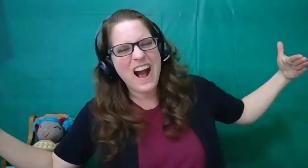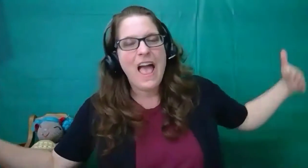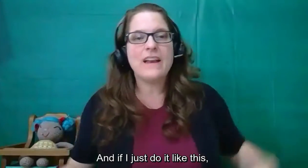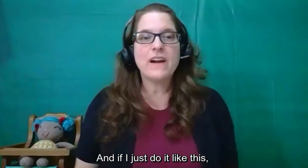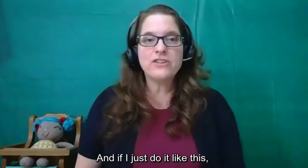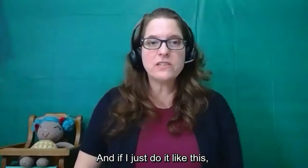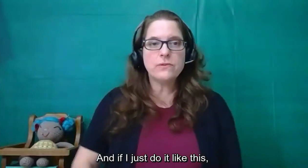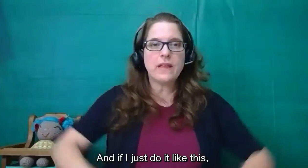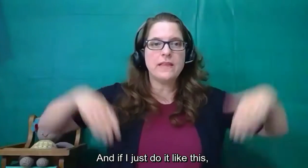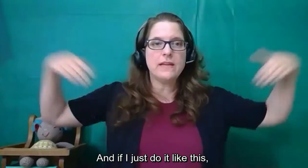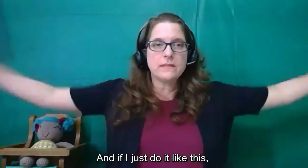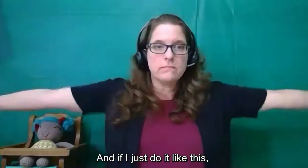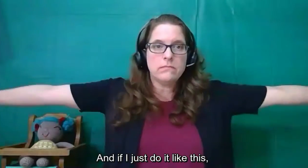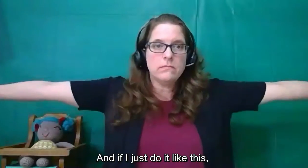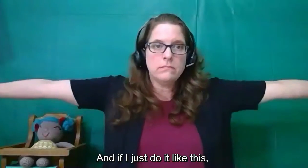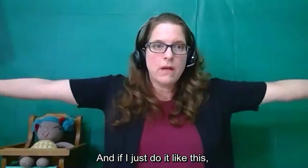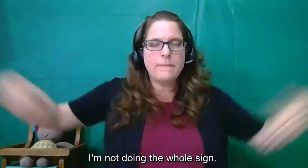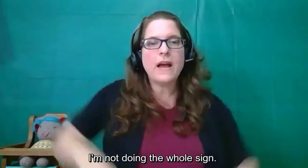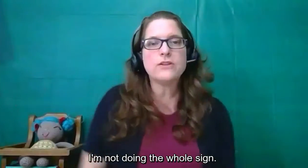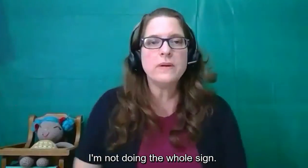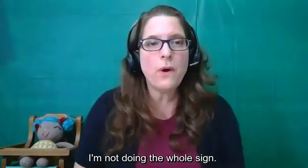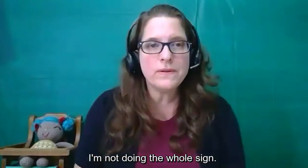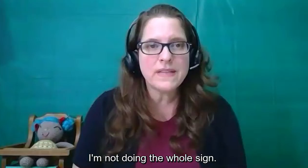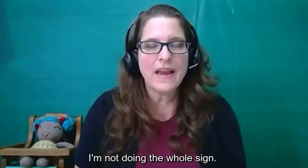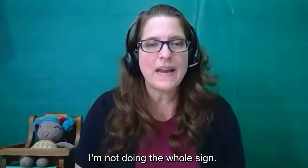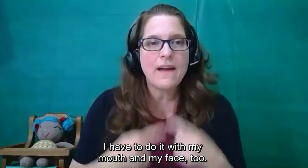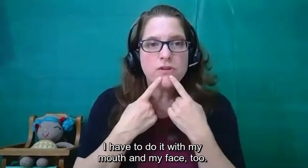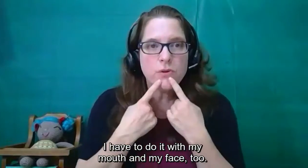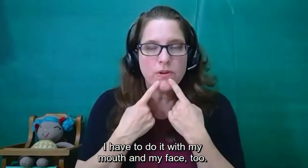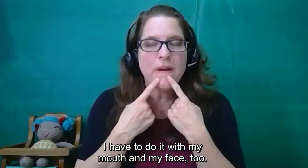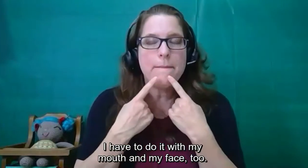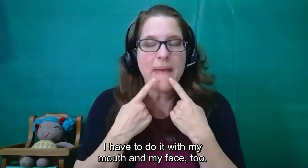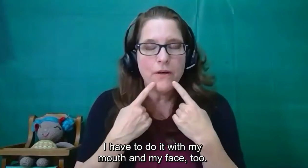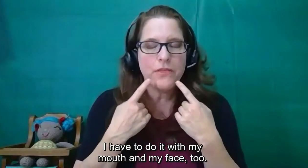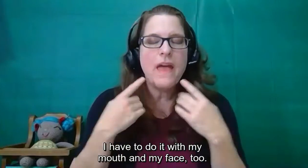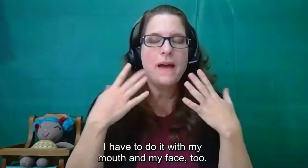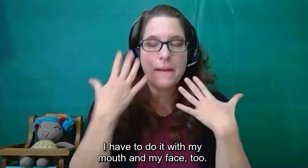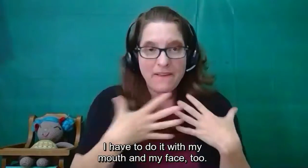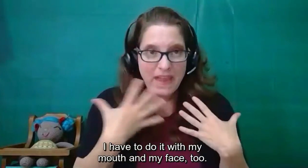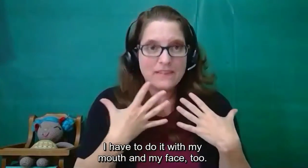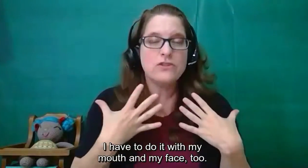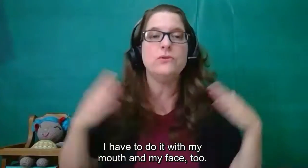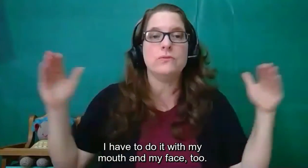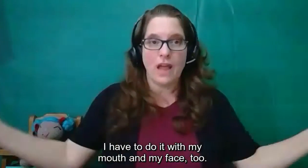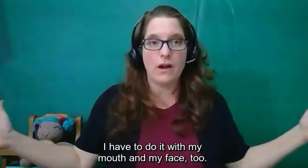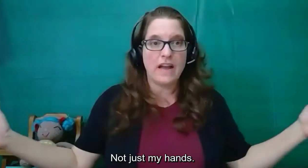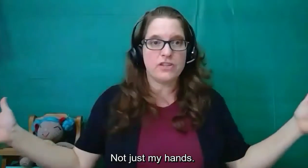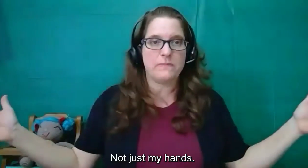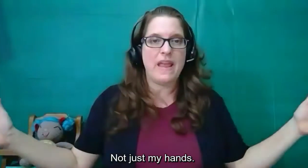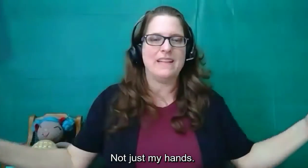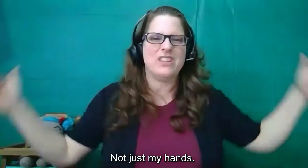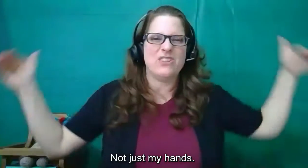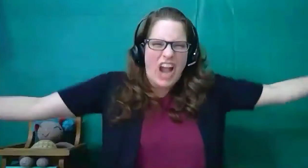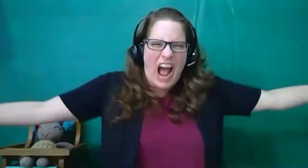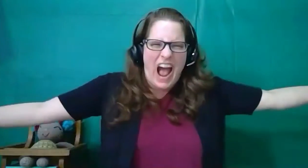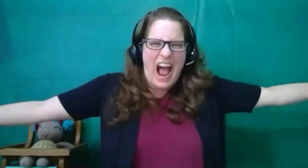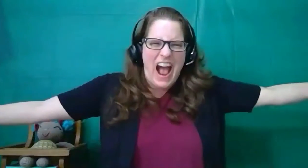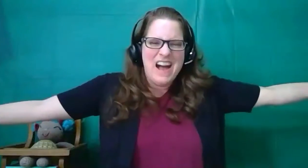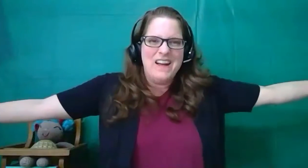And if I just do it like this, I'm not doing the whole sign. I have to do it with my mouth and my face too, not just my hands.